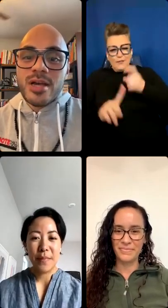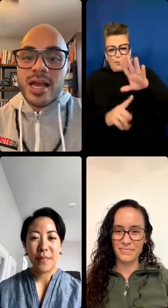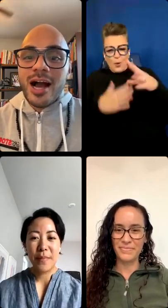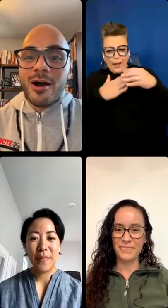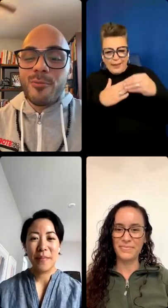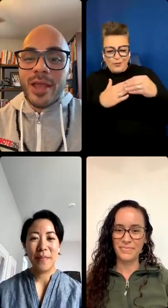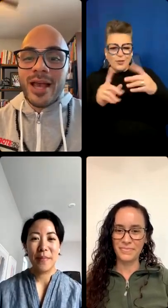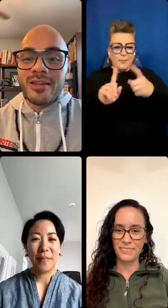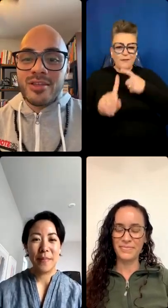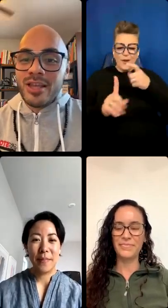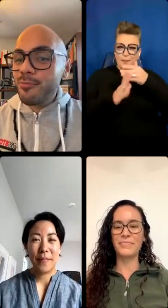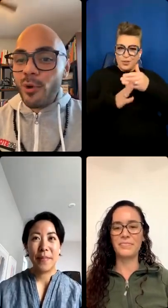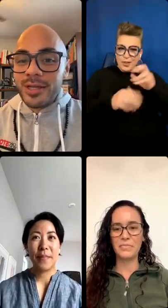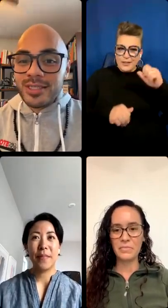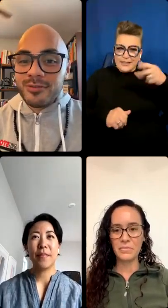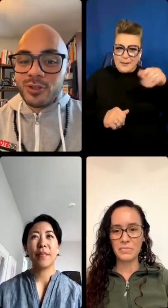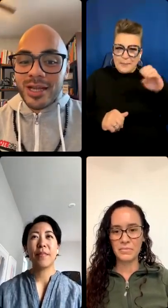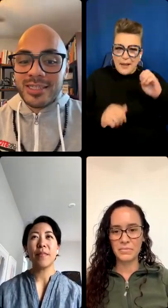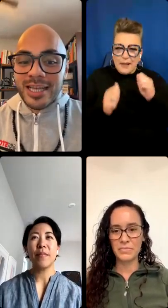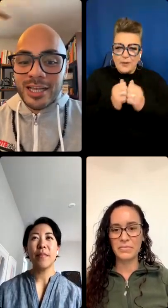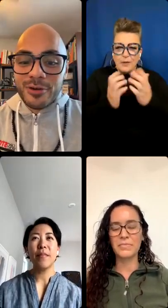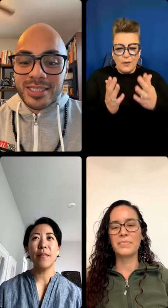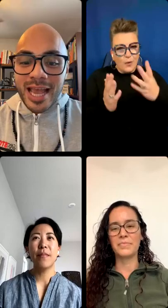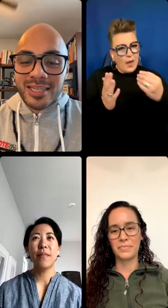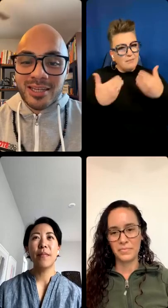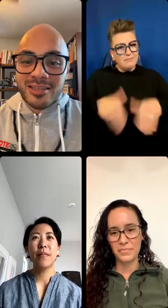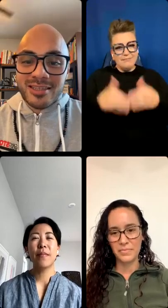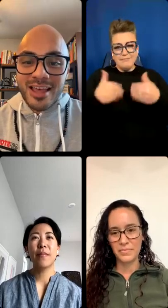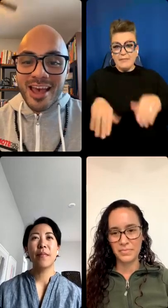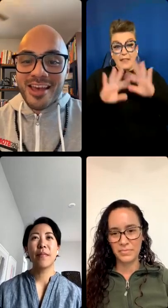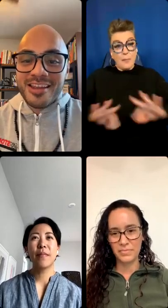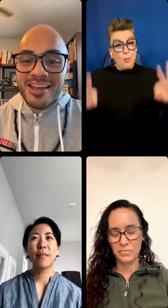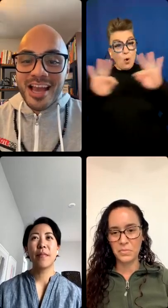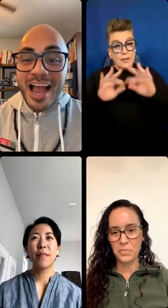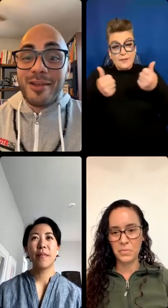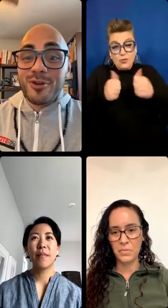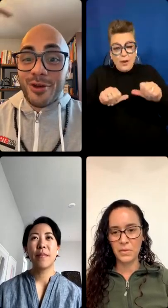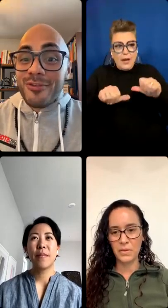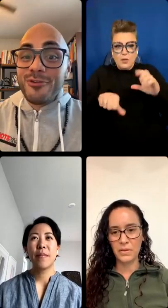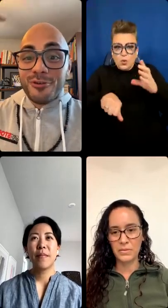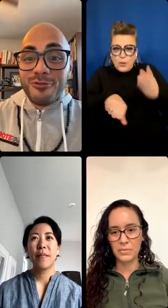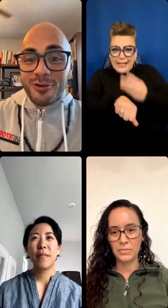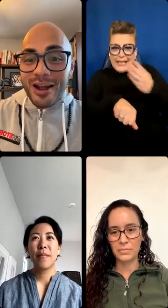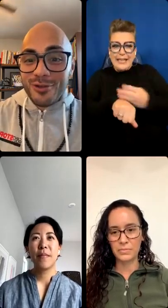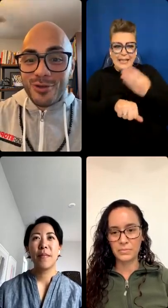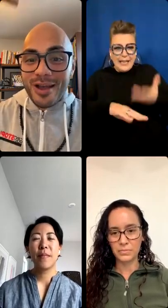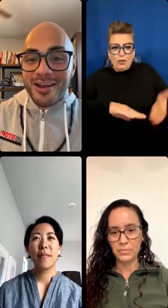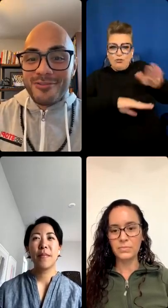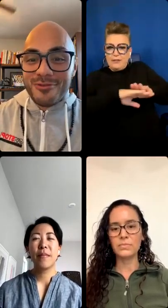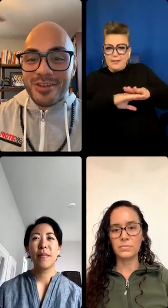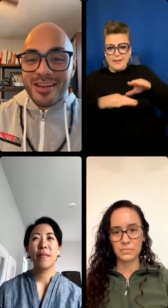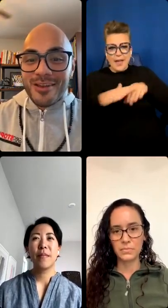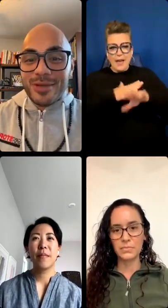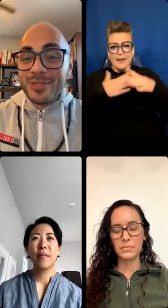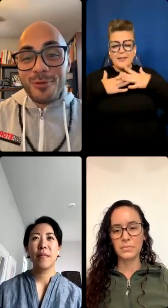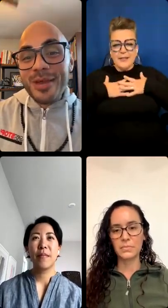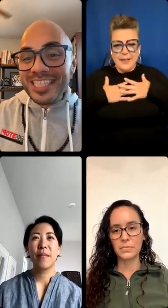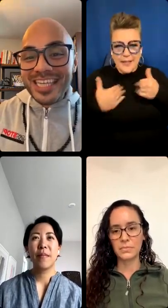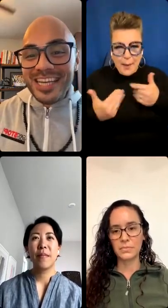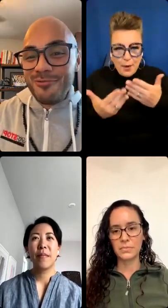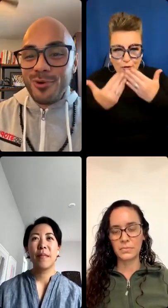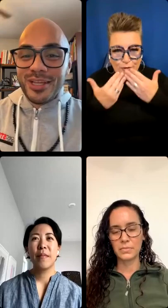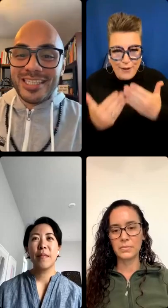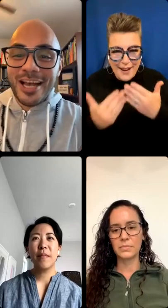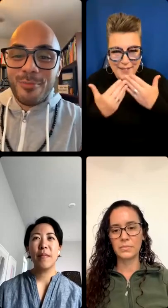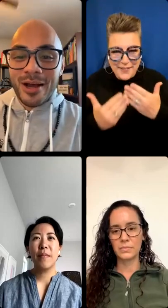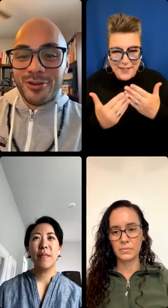you, and the importance of trying to increase access, that I am grateful for how you have been so